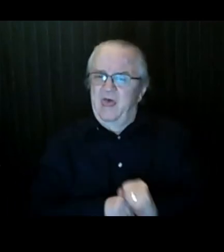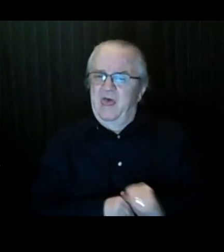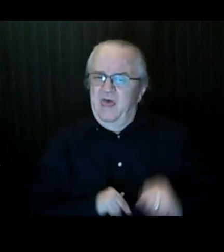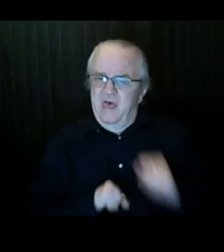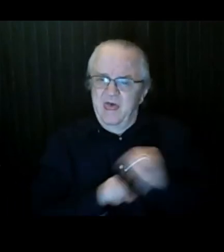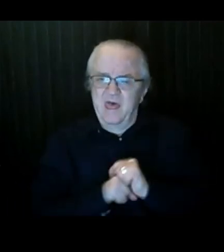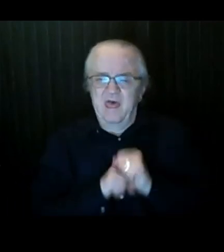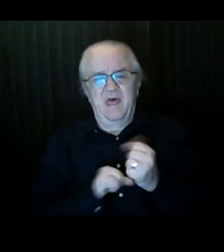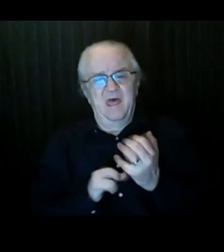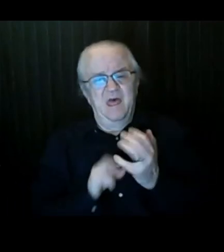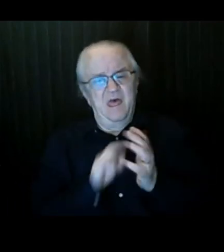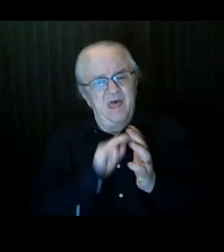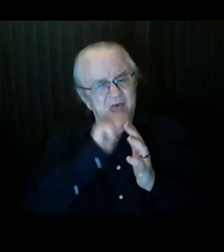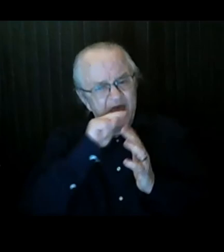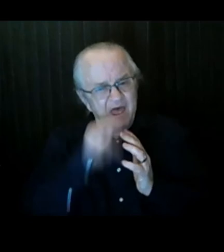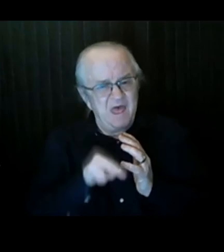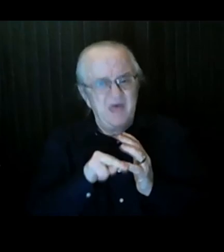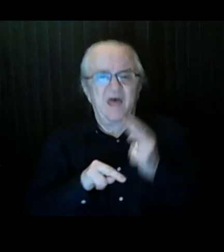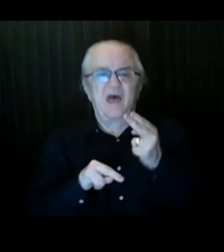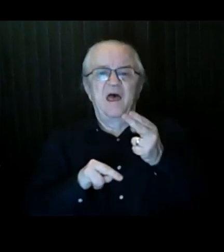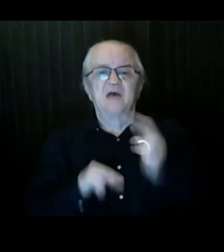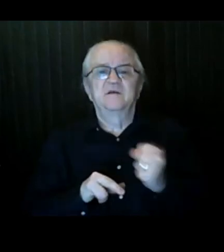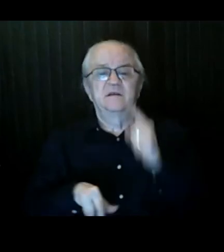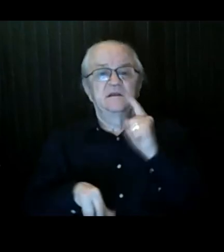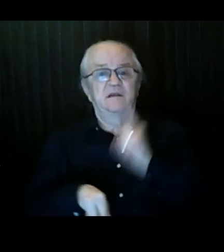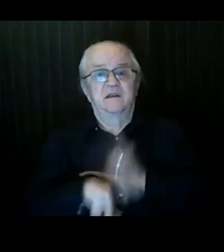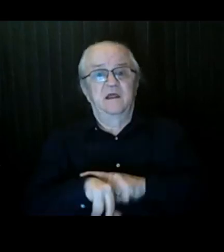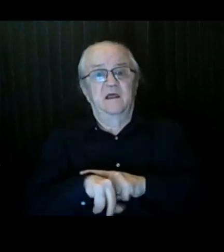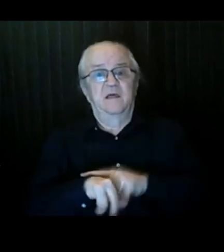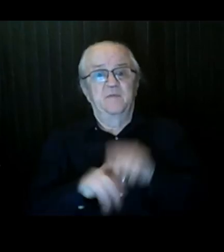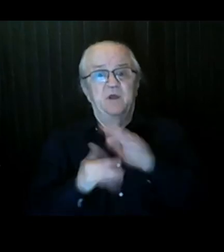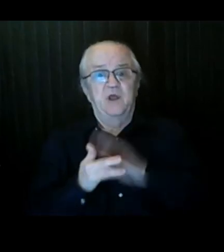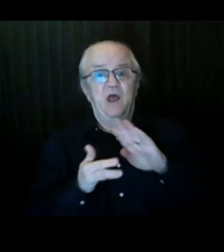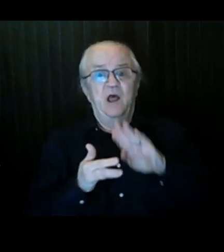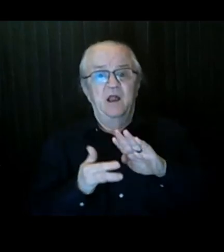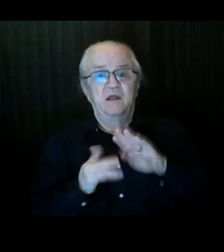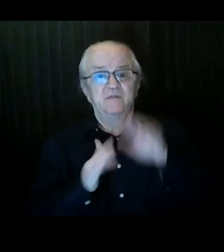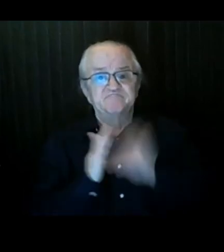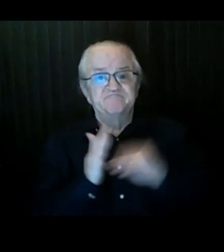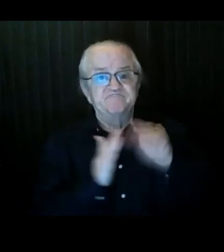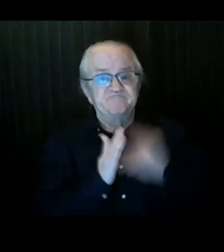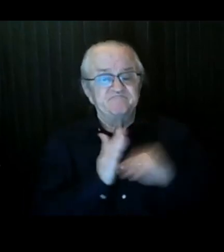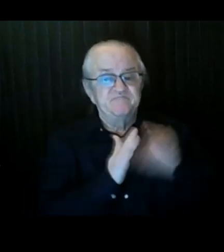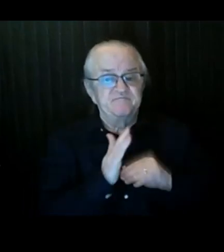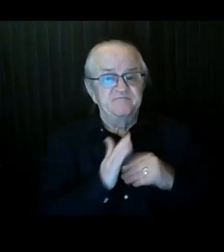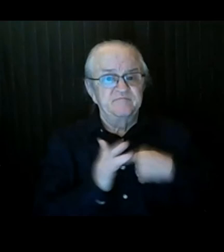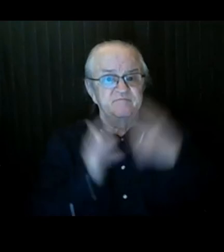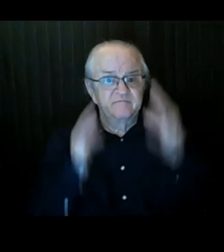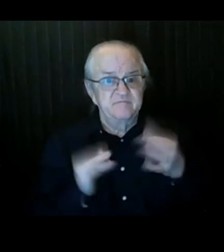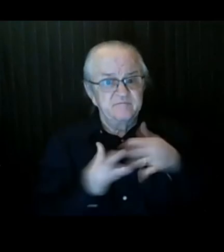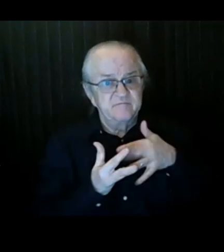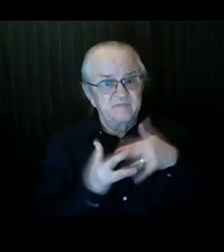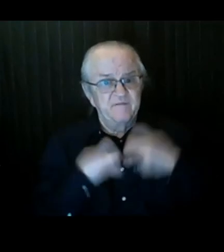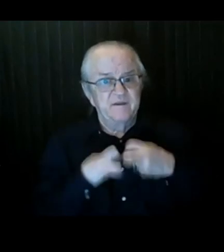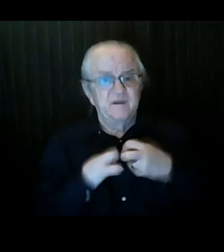to go and put in your college applications, I worked with a counselor and I decided if I was going to study physics, I wanted to go to the best place